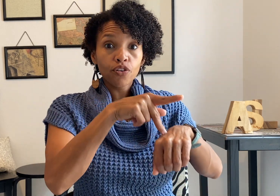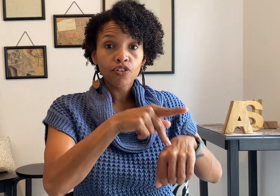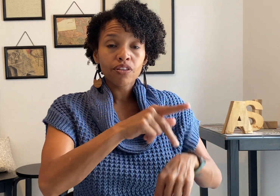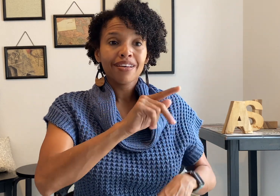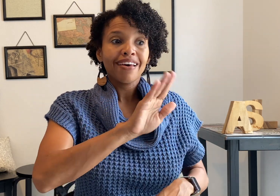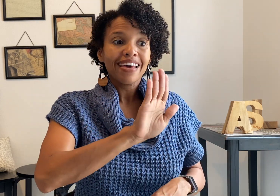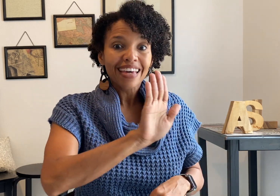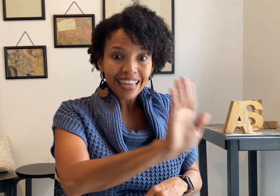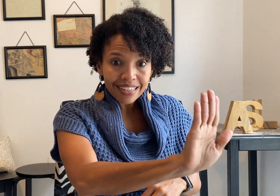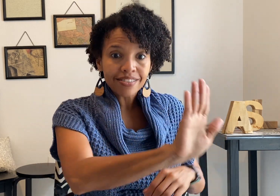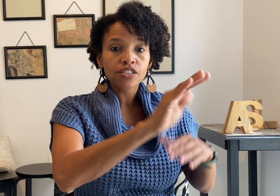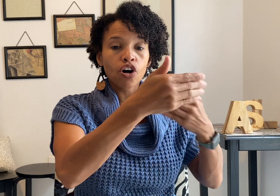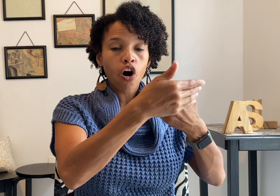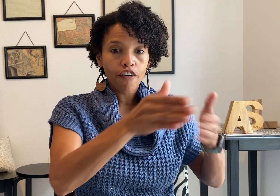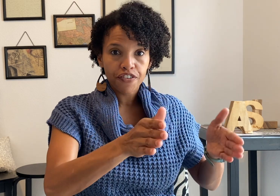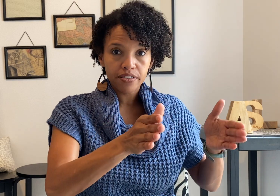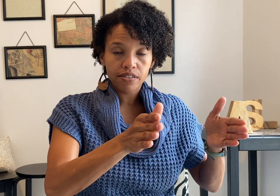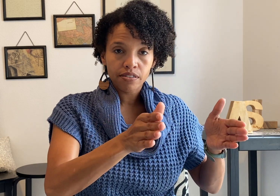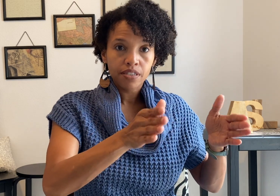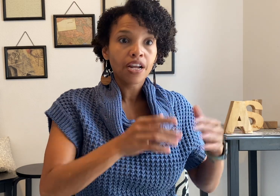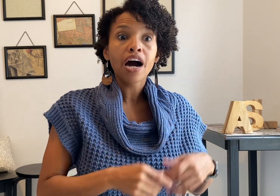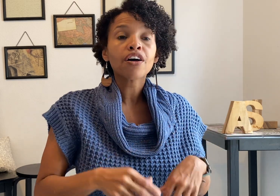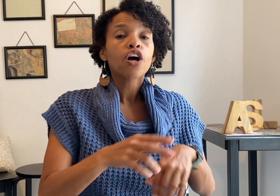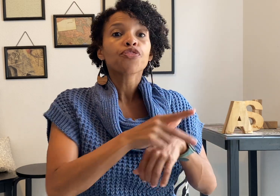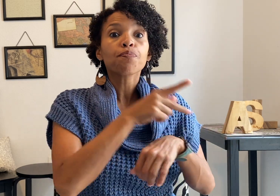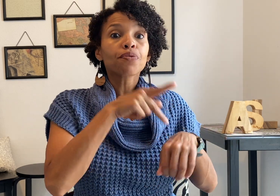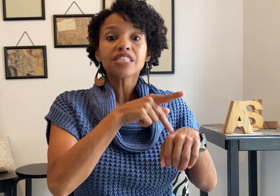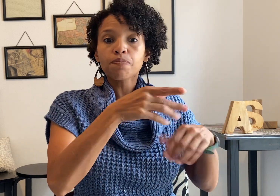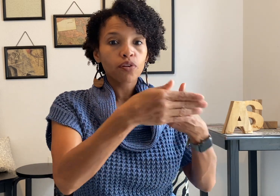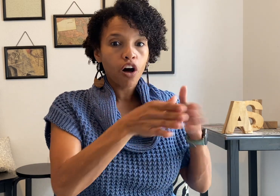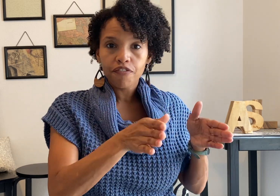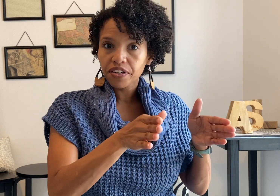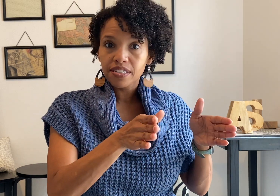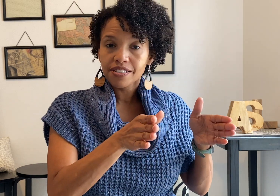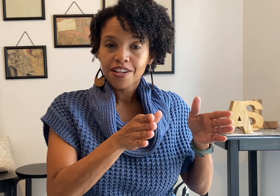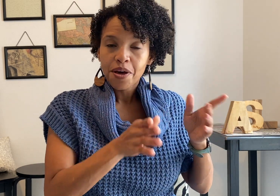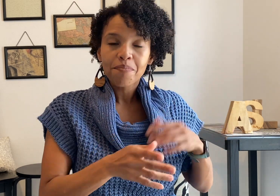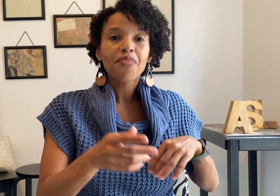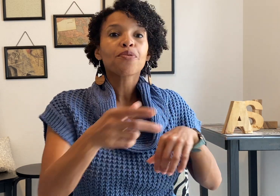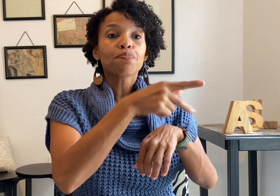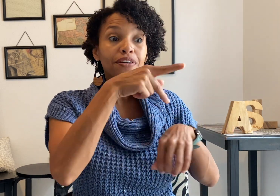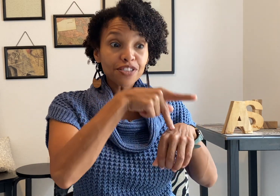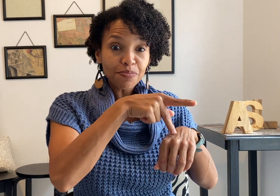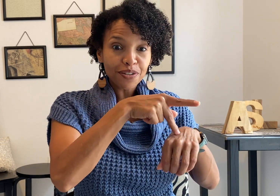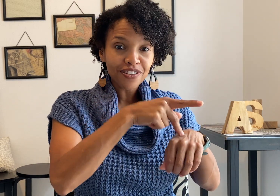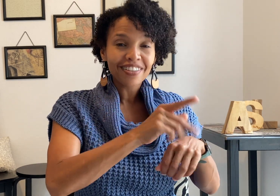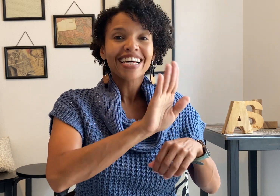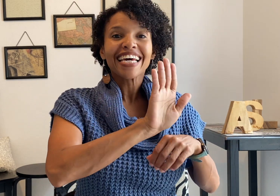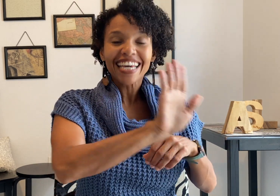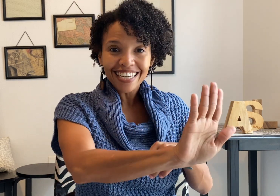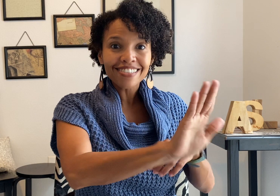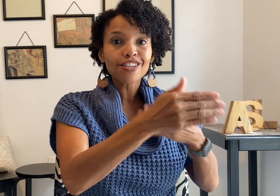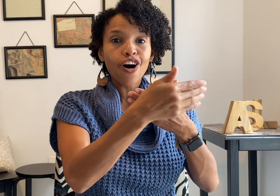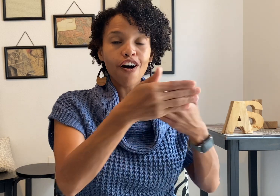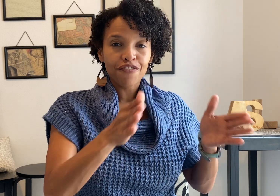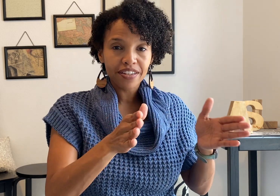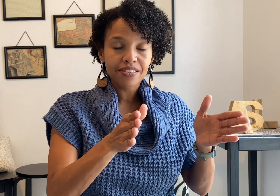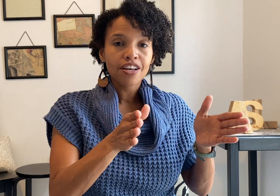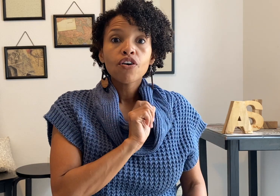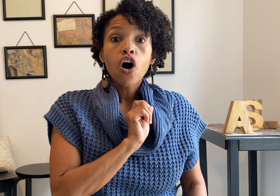principal, his office, not the principal office, but the principal, his office.